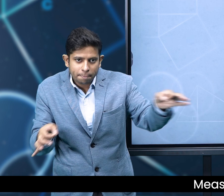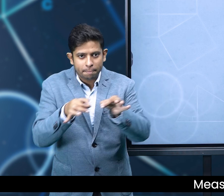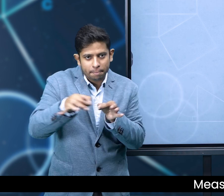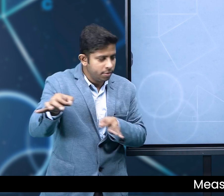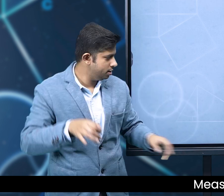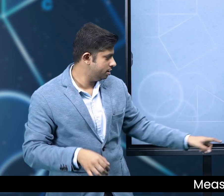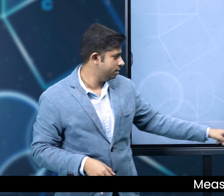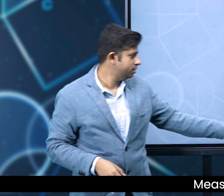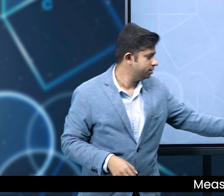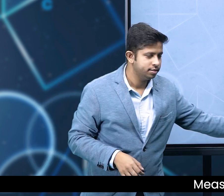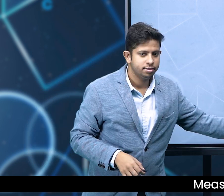measurements.